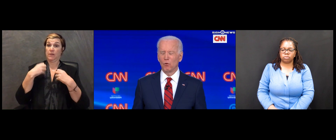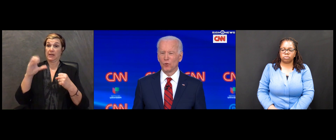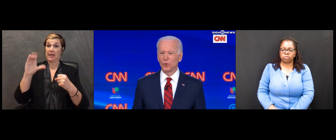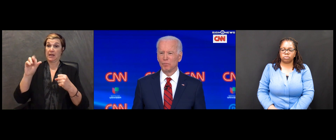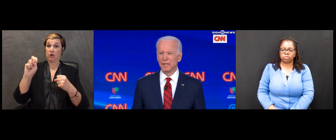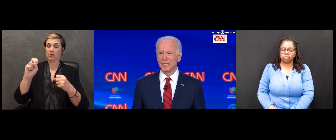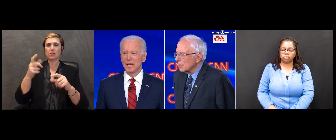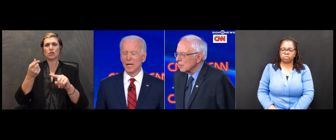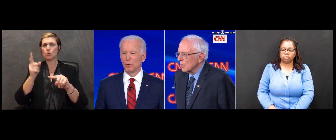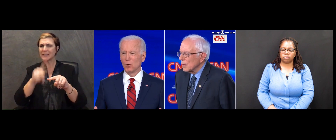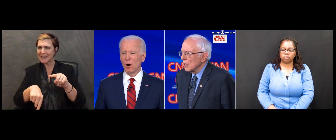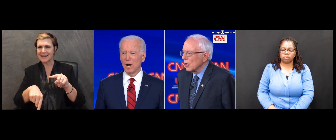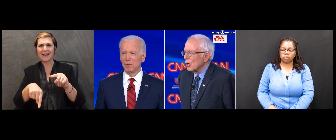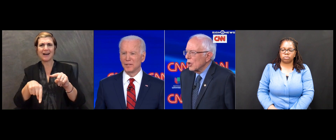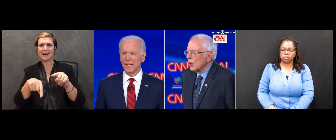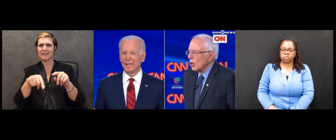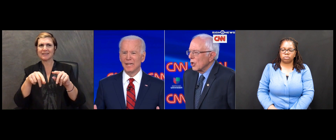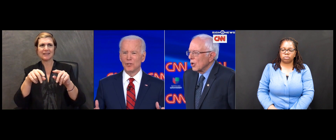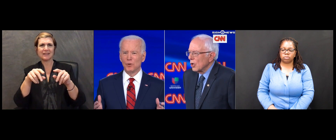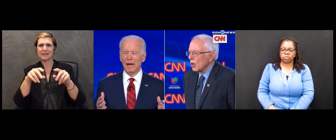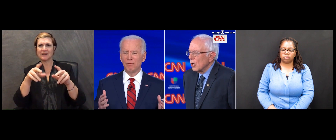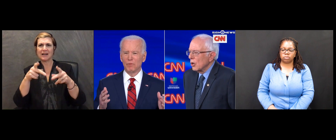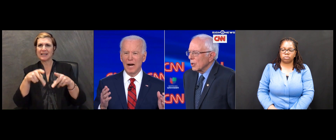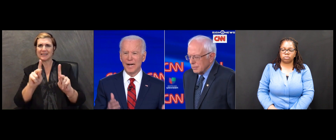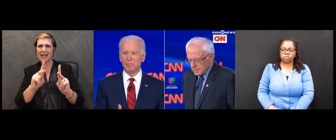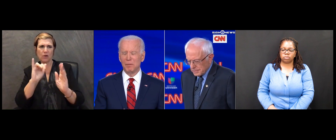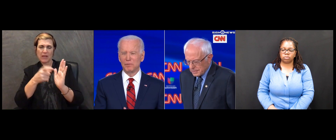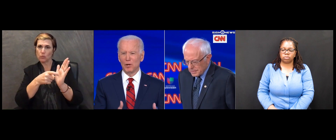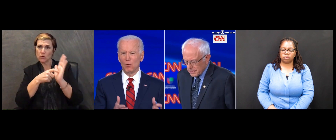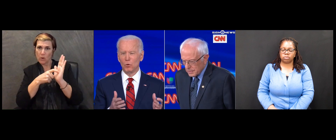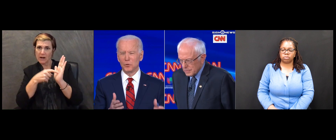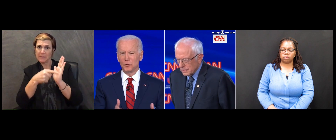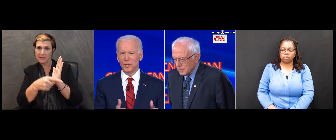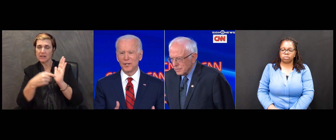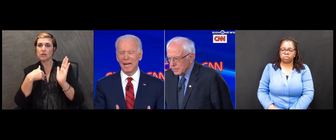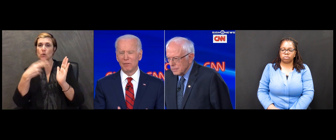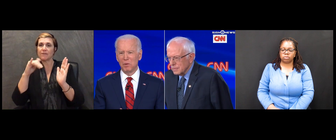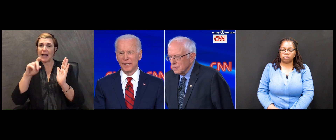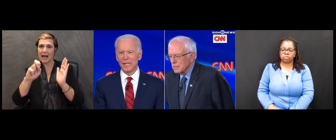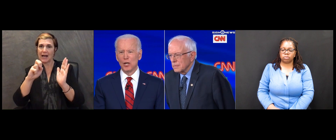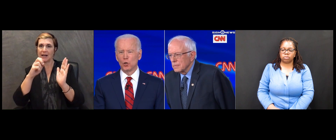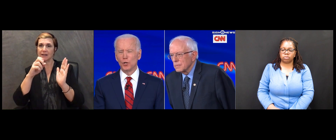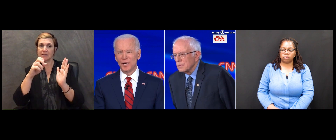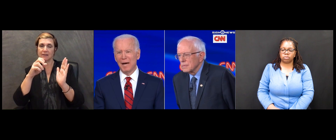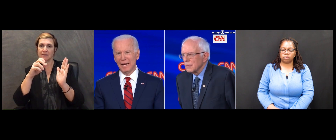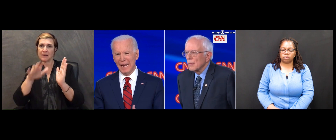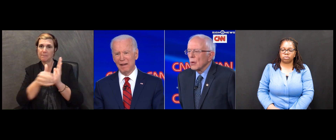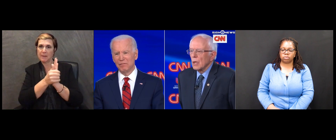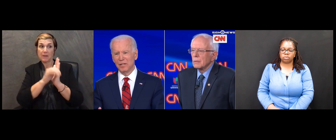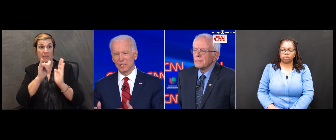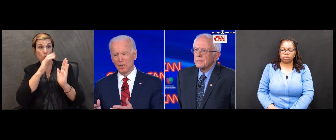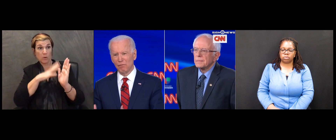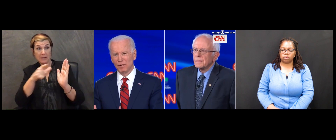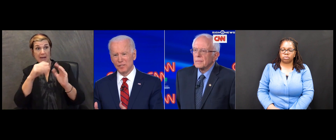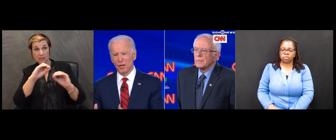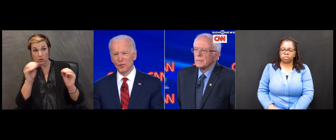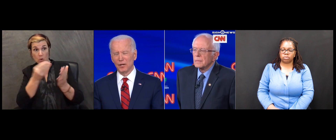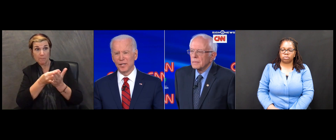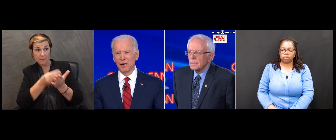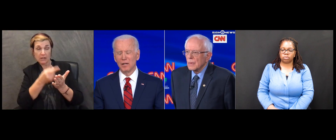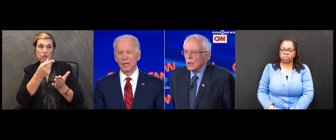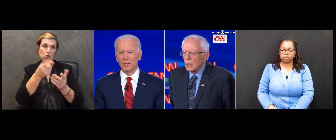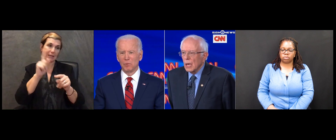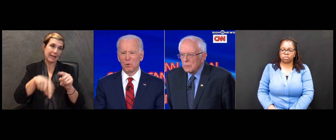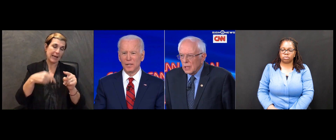allow for there to be a requirement that you have Hyde Amendment, a woman who doesn't have the money could not have coverage under